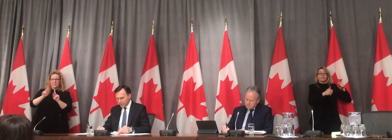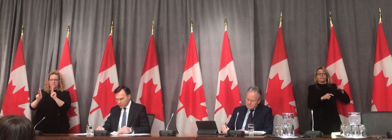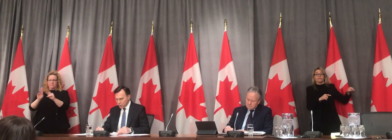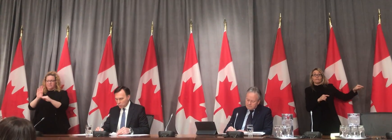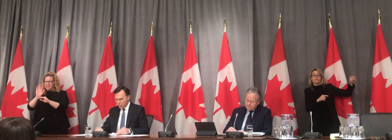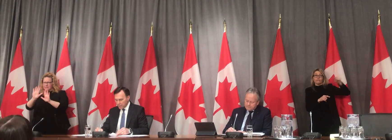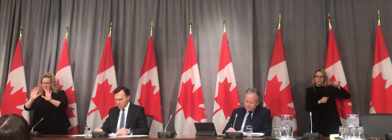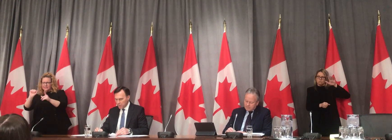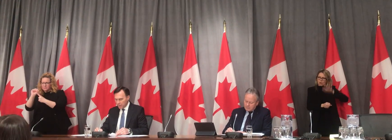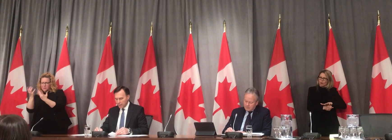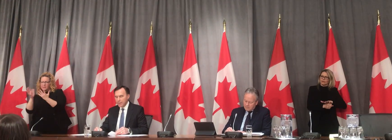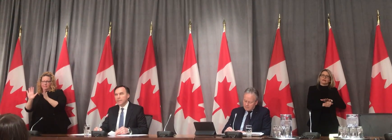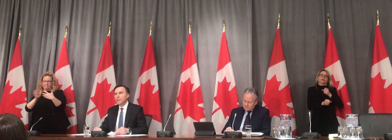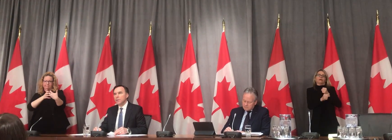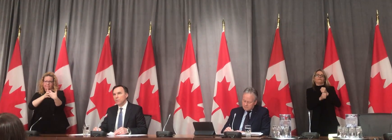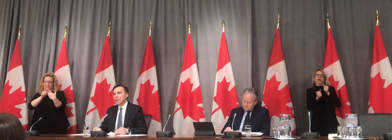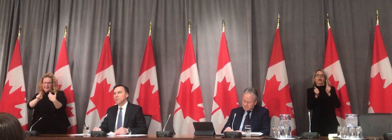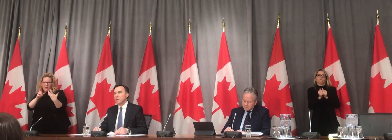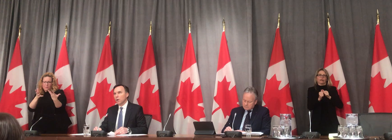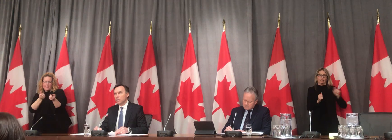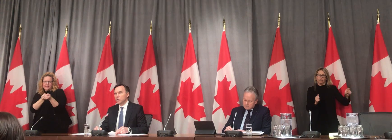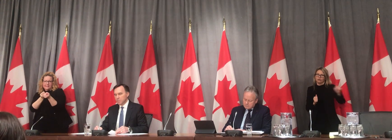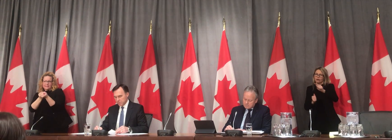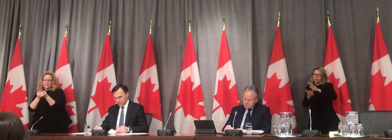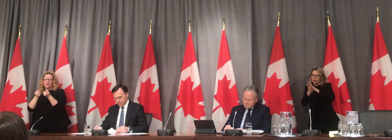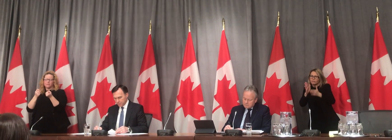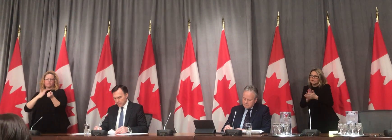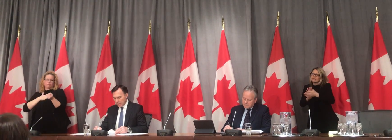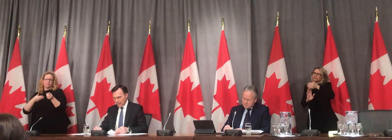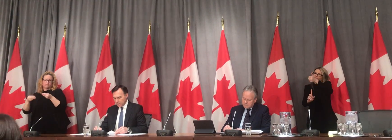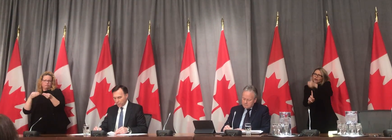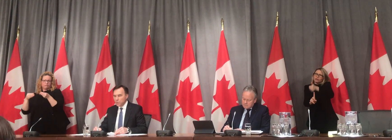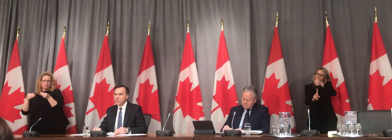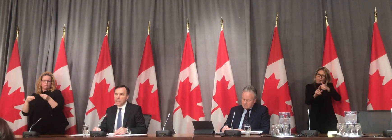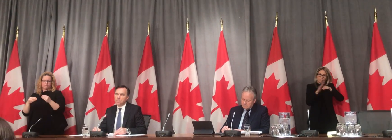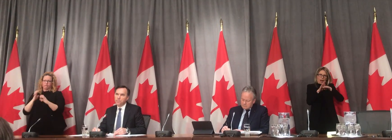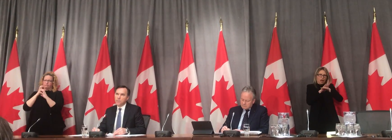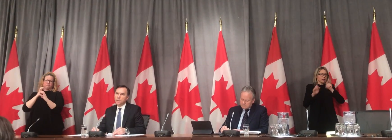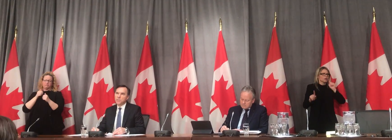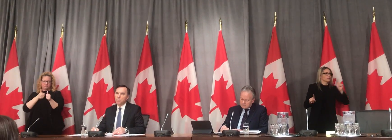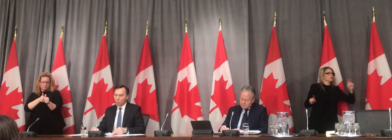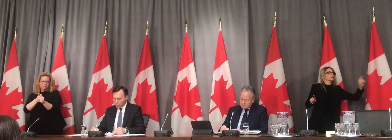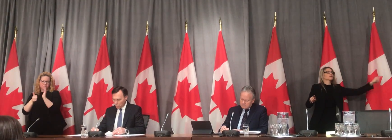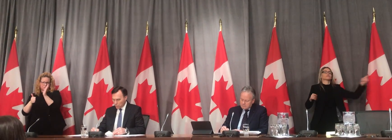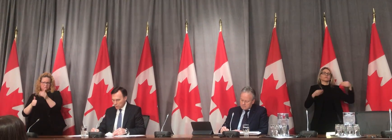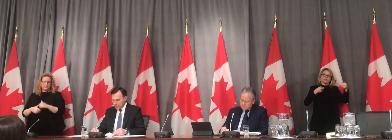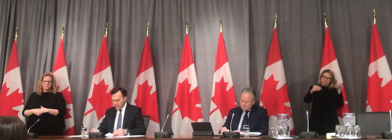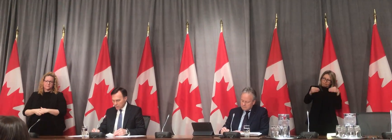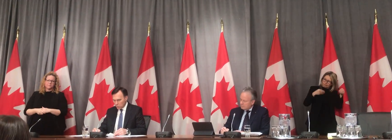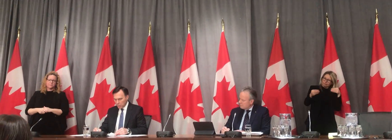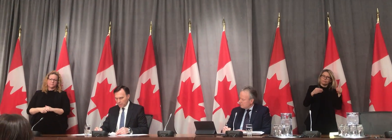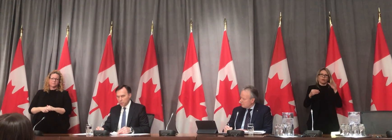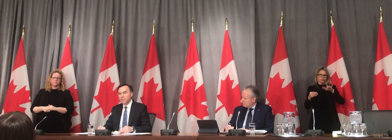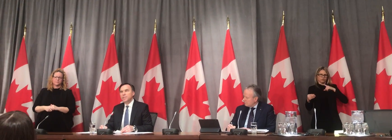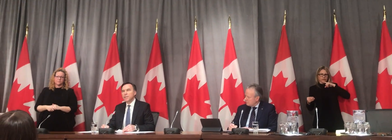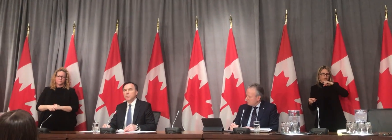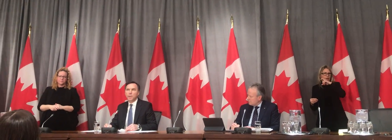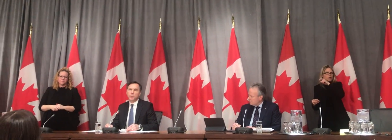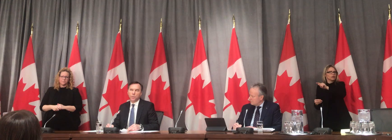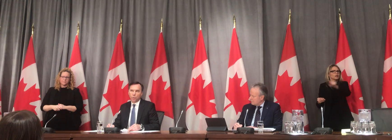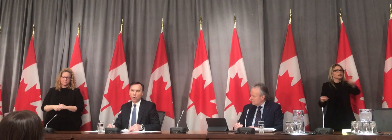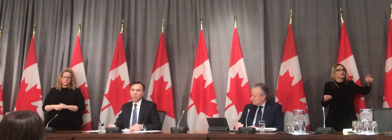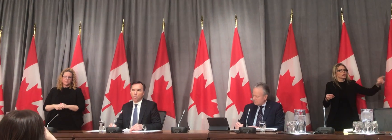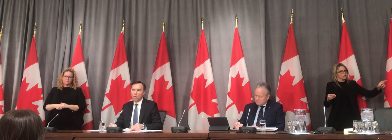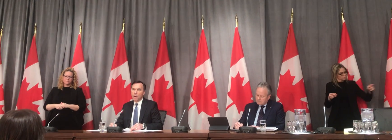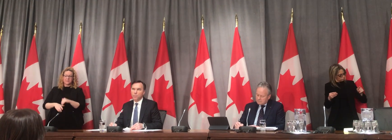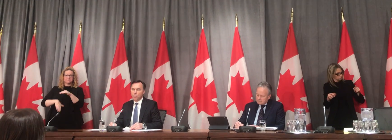provide additional flexibility in the face of hardships. As a first step, this support will include up to a